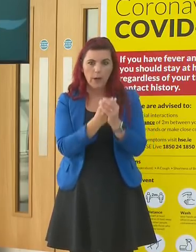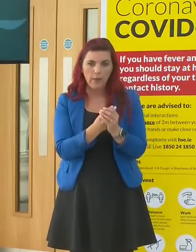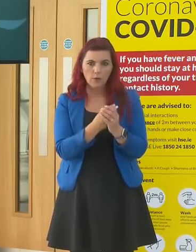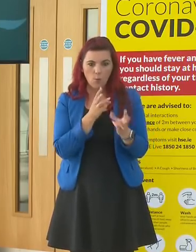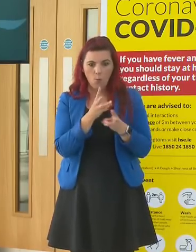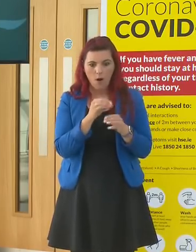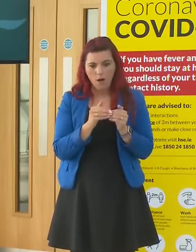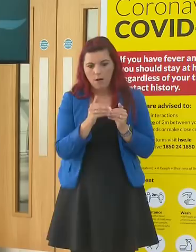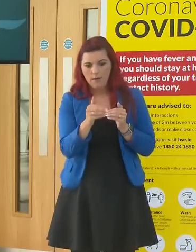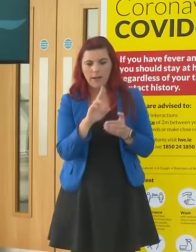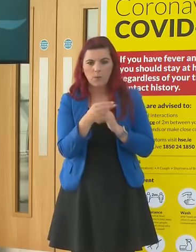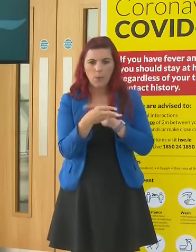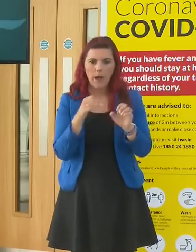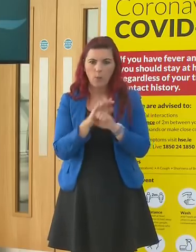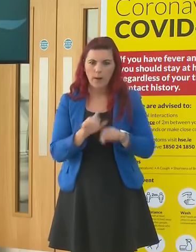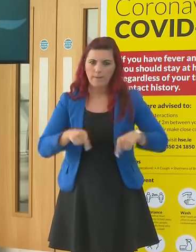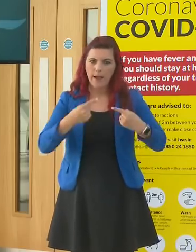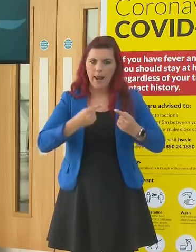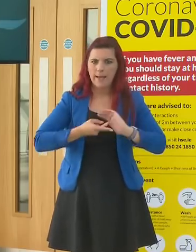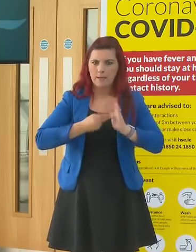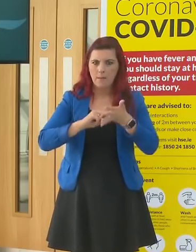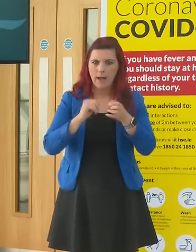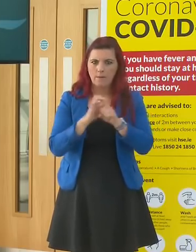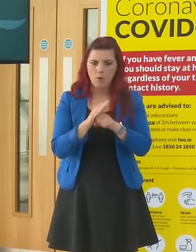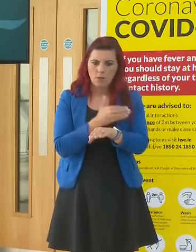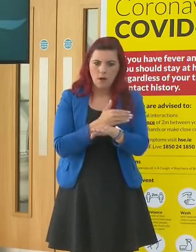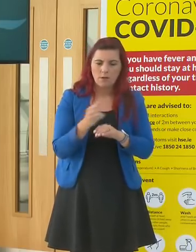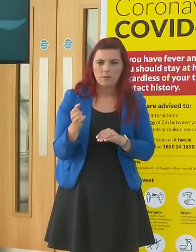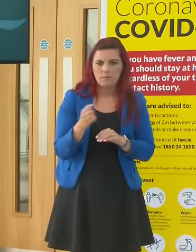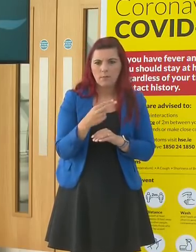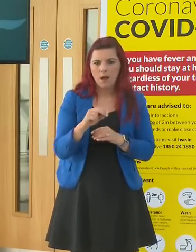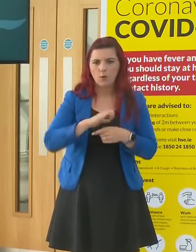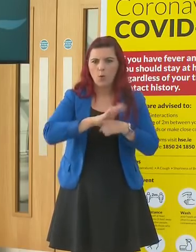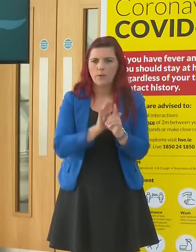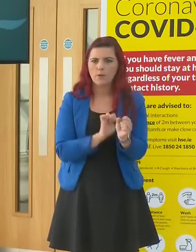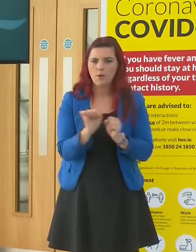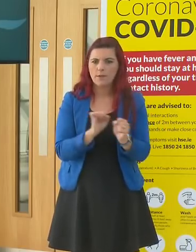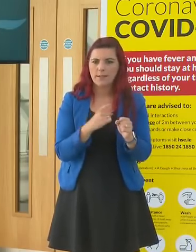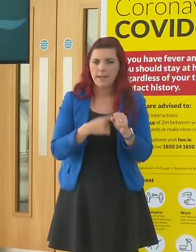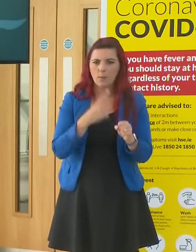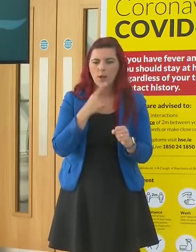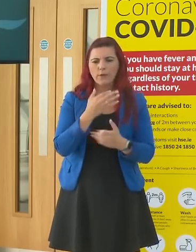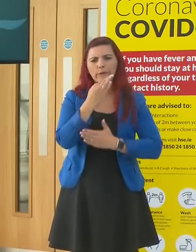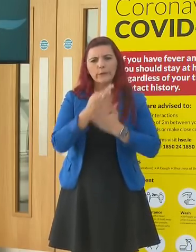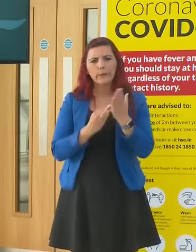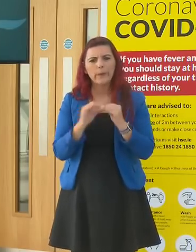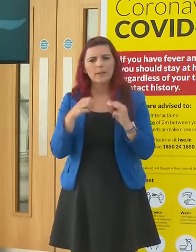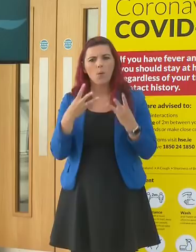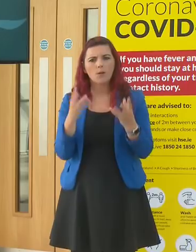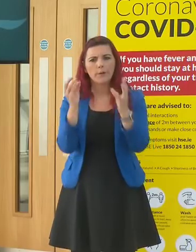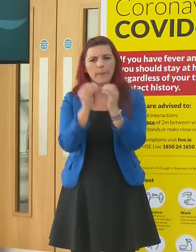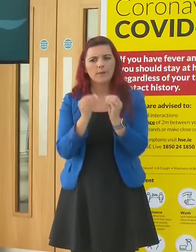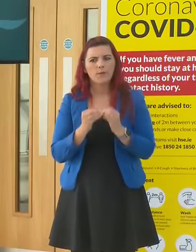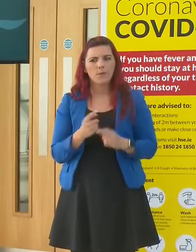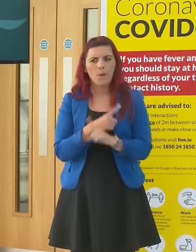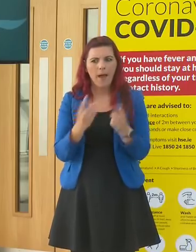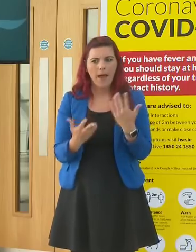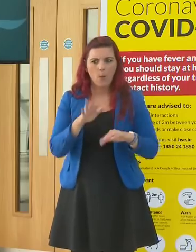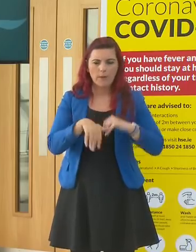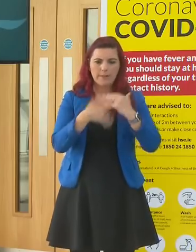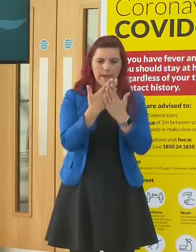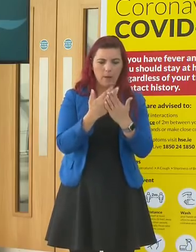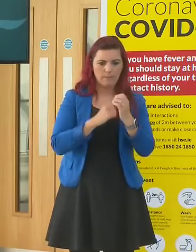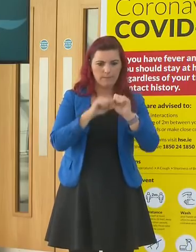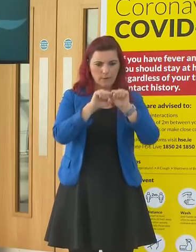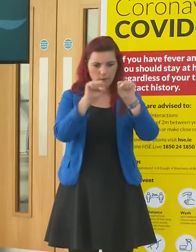next week. We will finalise that over the next week. But there are a few key principles that I wanted to set out for you about how we develop that